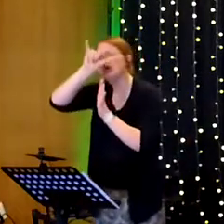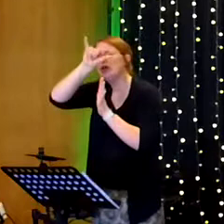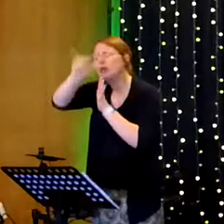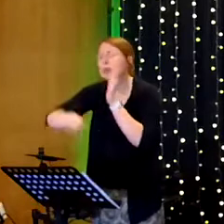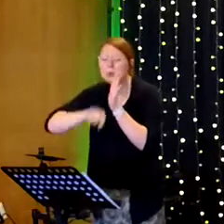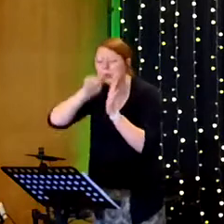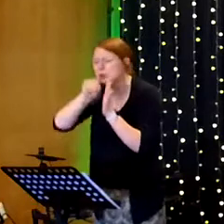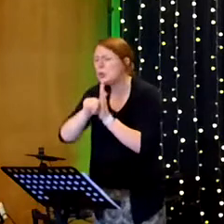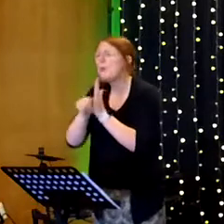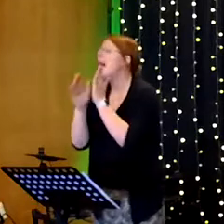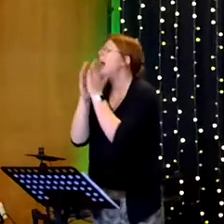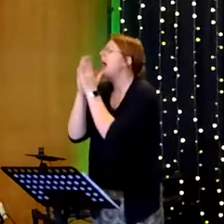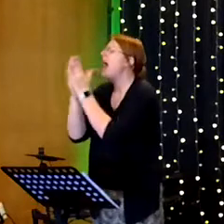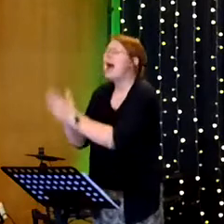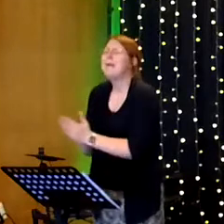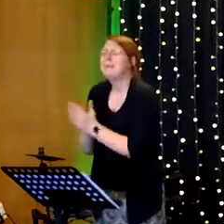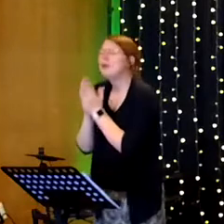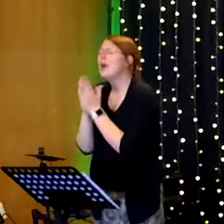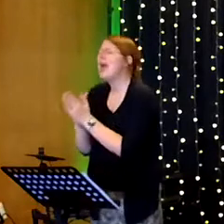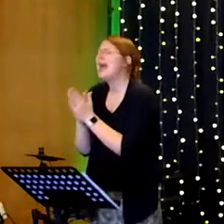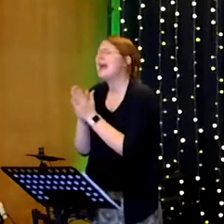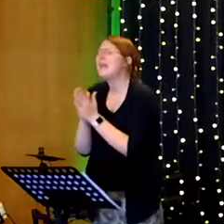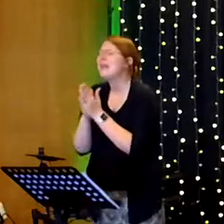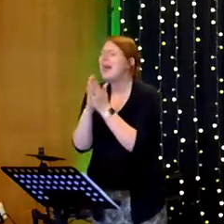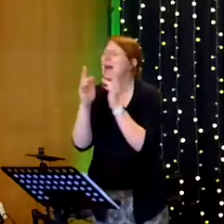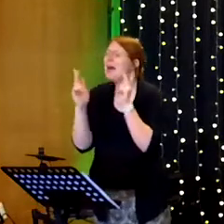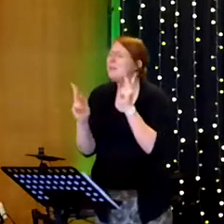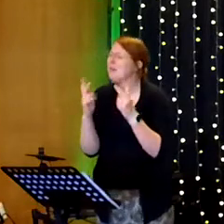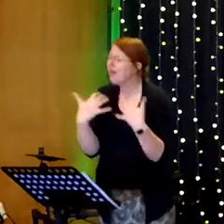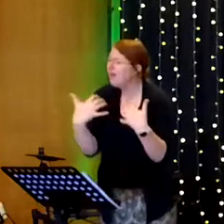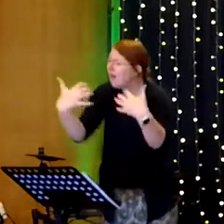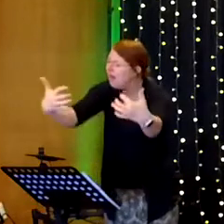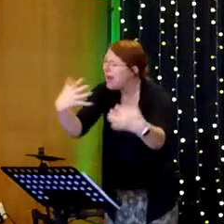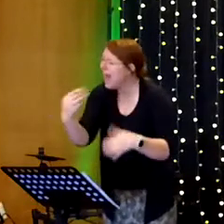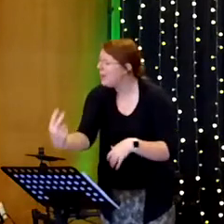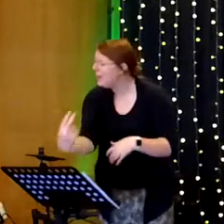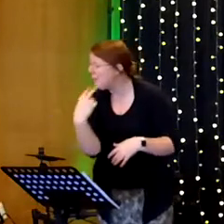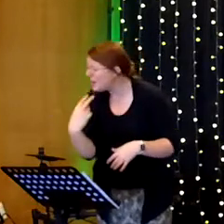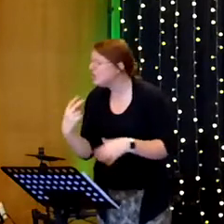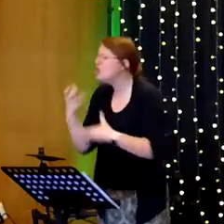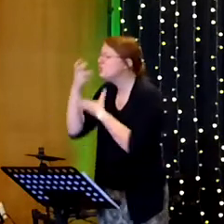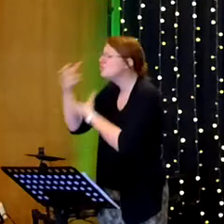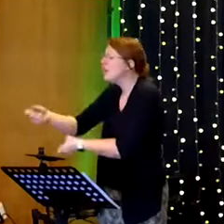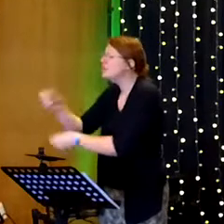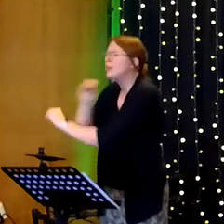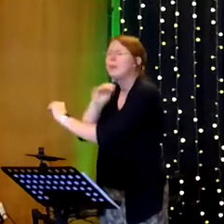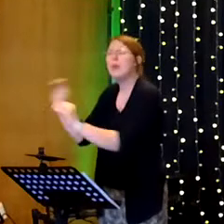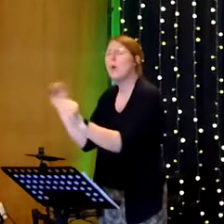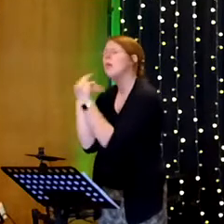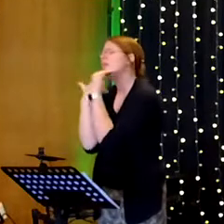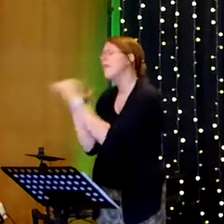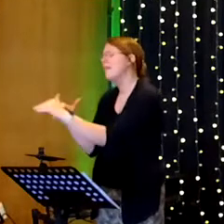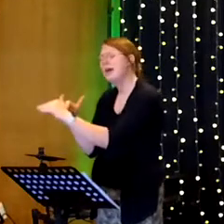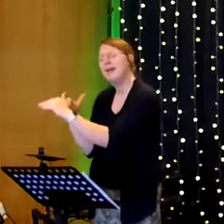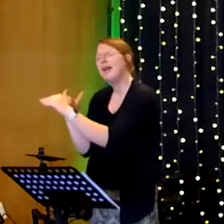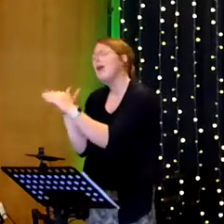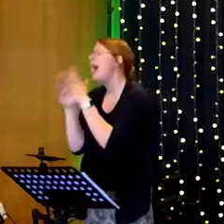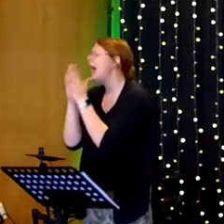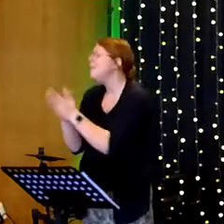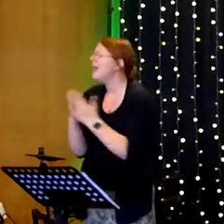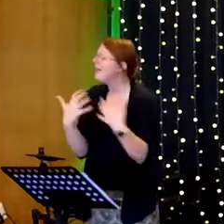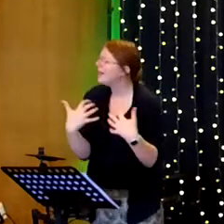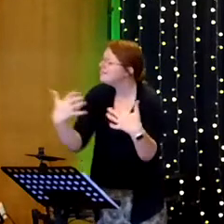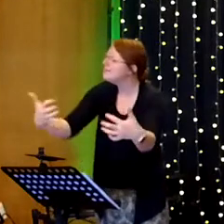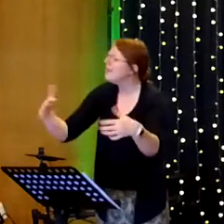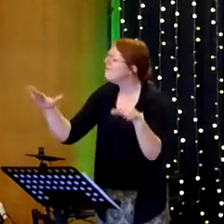that that they do trust you without borders. Lord God, I pray that they just fully put their trust in you.